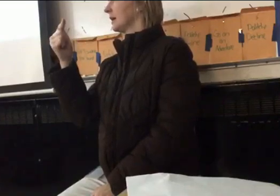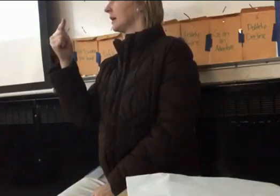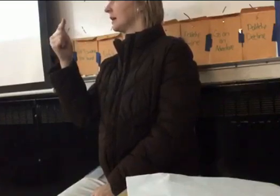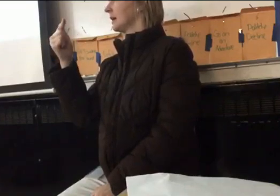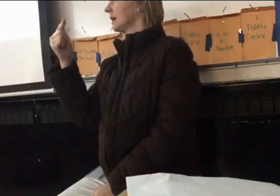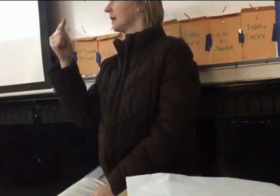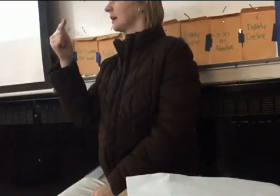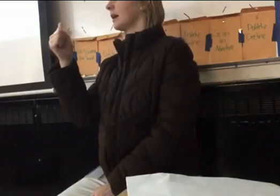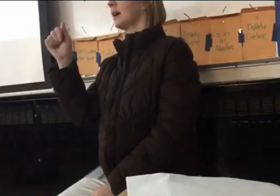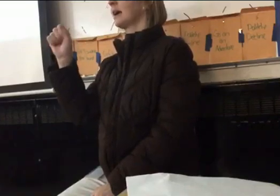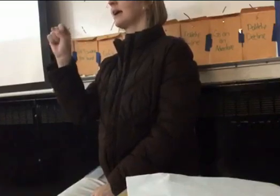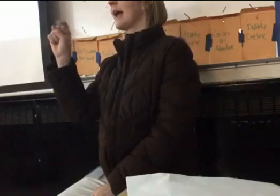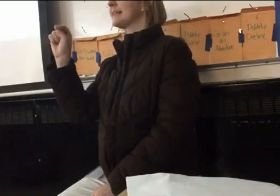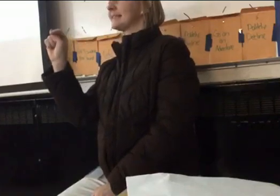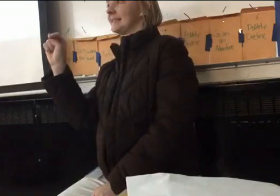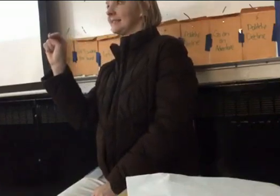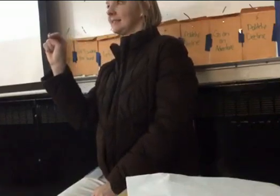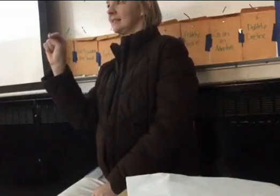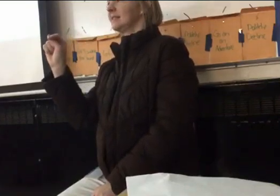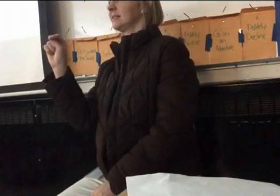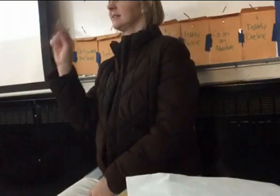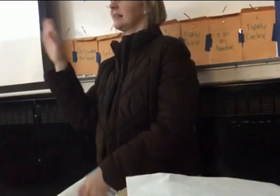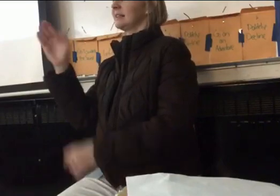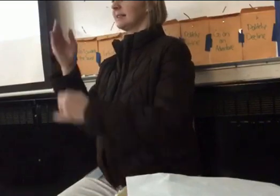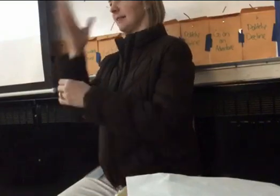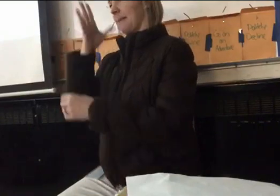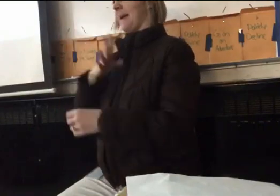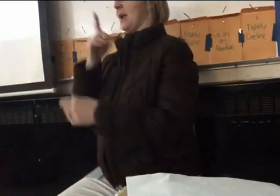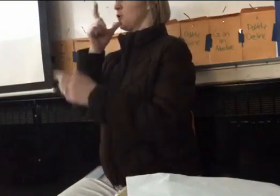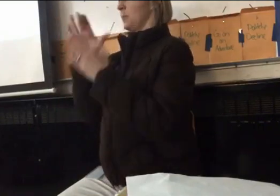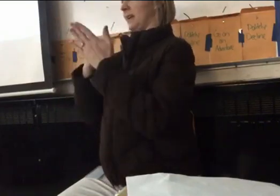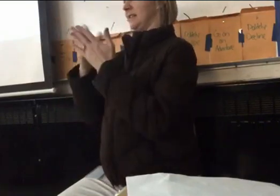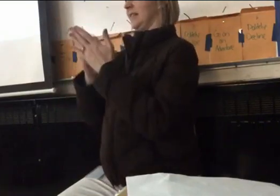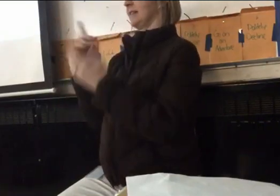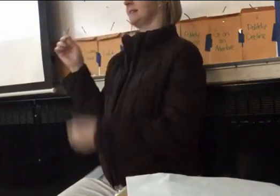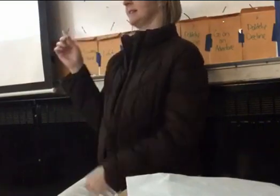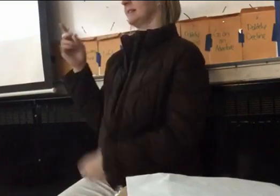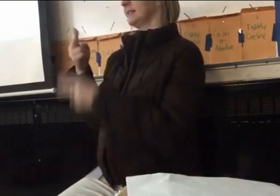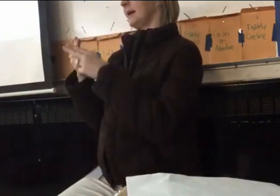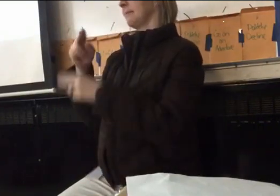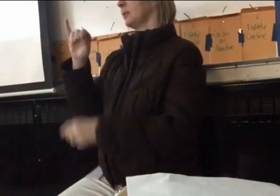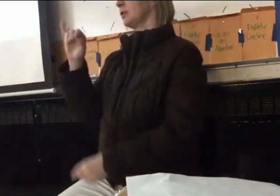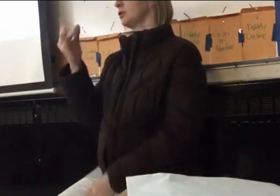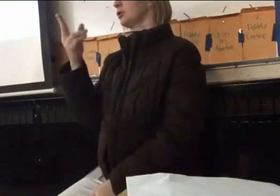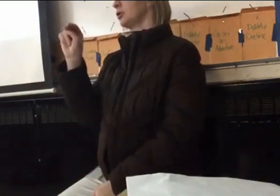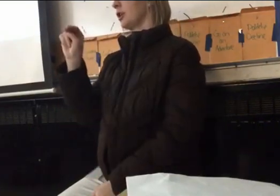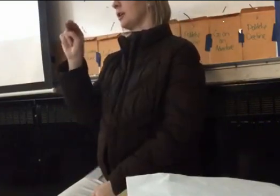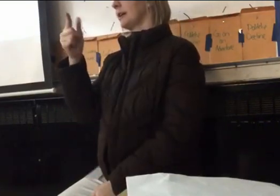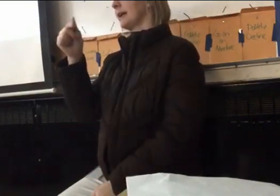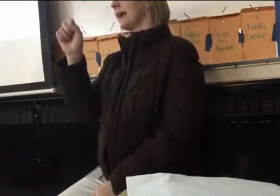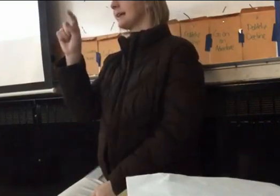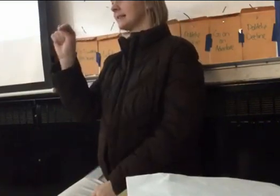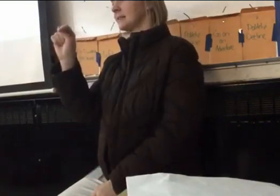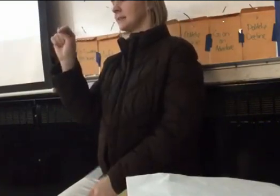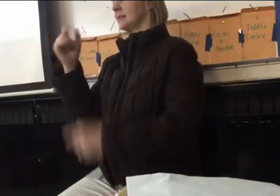space Gast, John Gast, that's his name. And then go ahead and flip this packet to the next